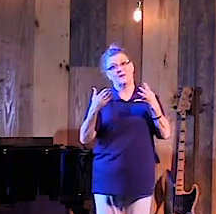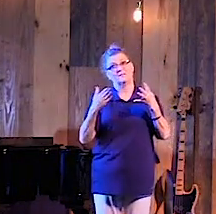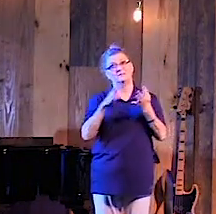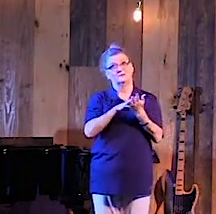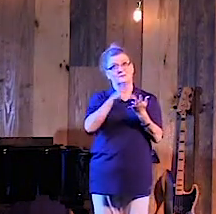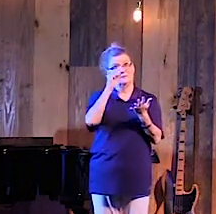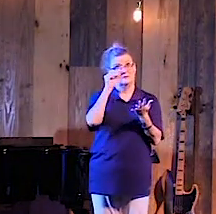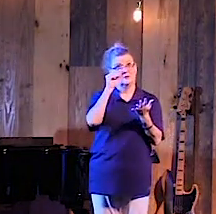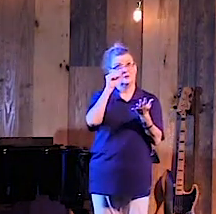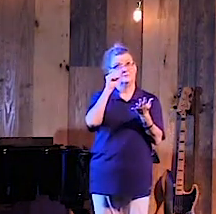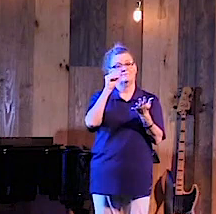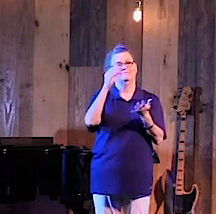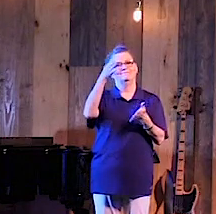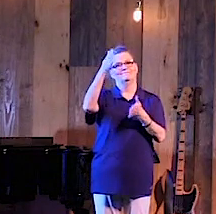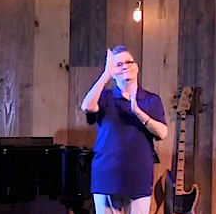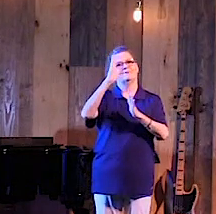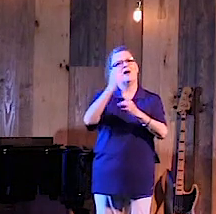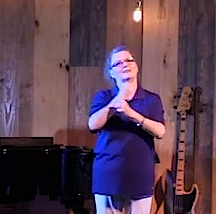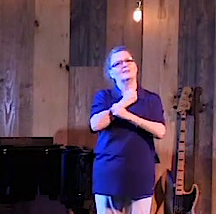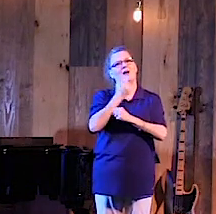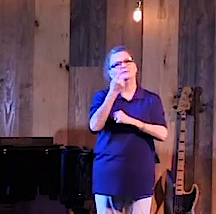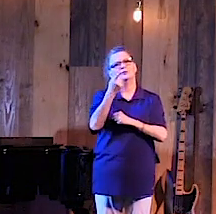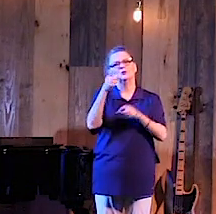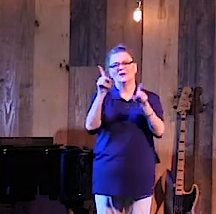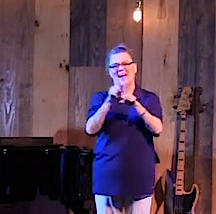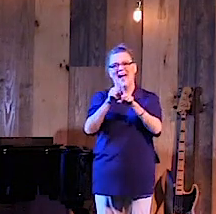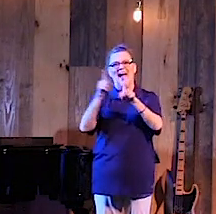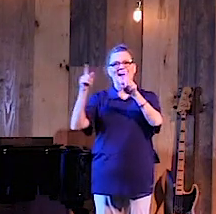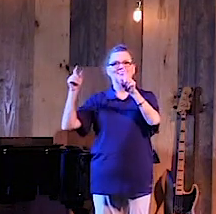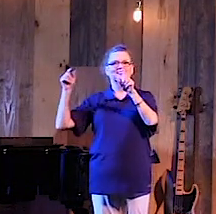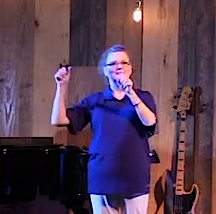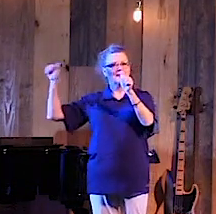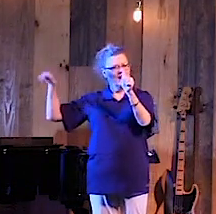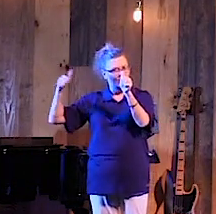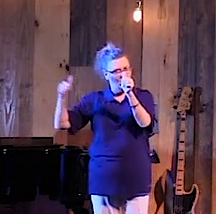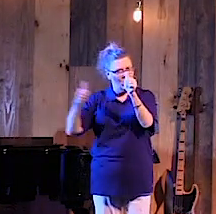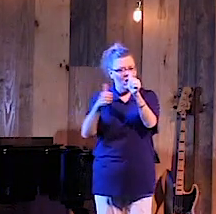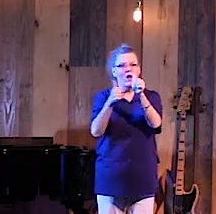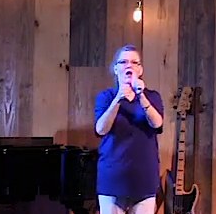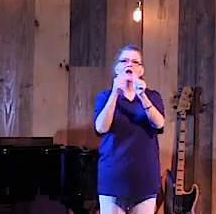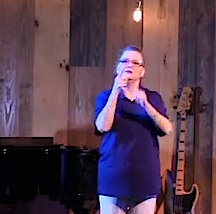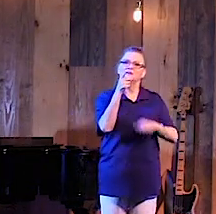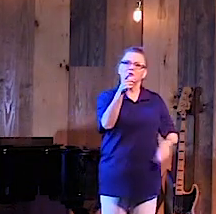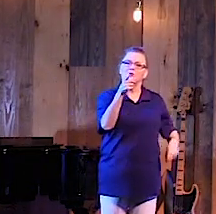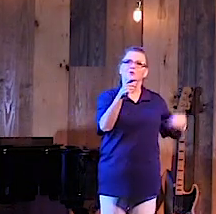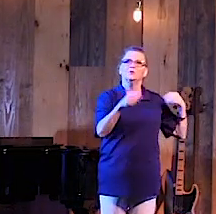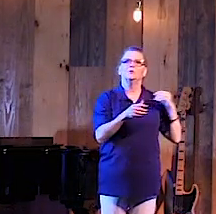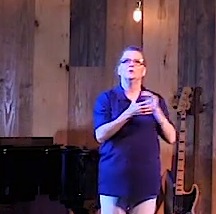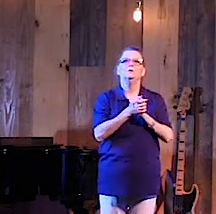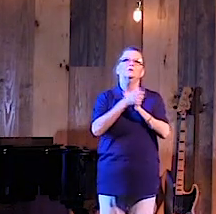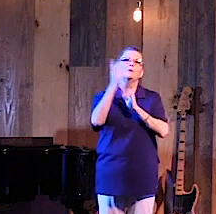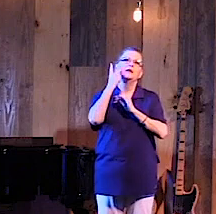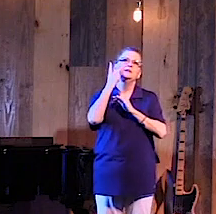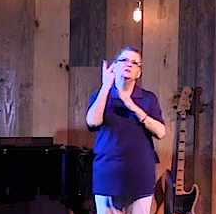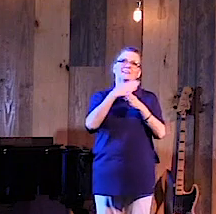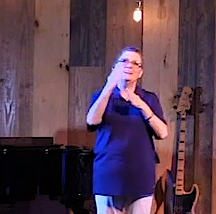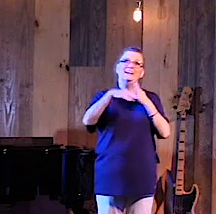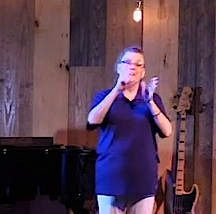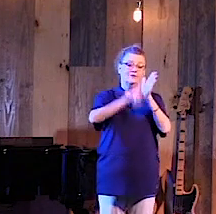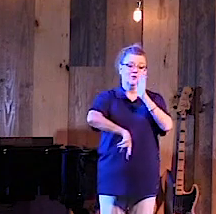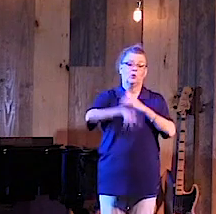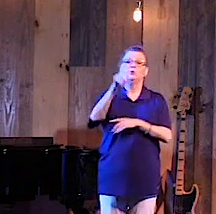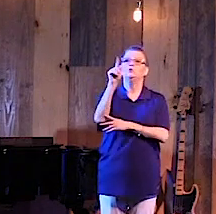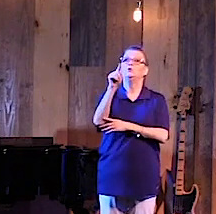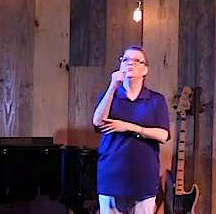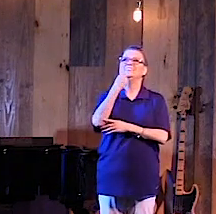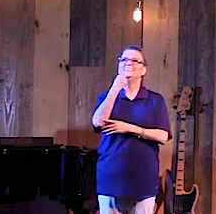he runs passionately to you. God loves you as he runs passionately to you. Did you see there at the end of verse 20, it says this, that